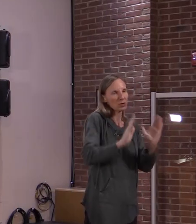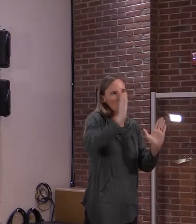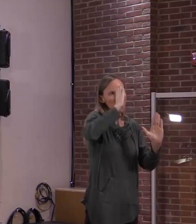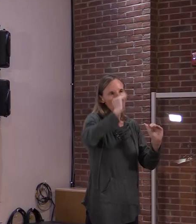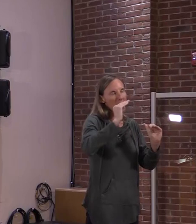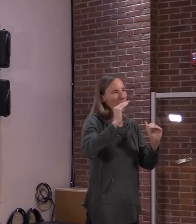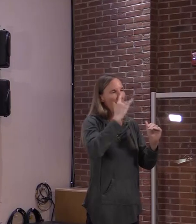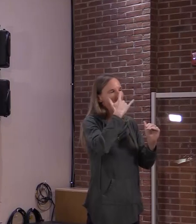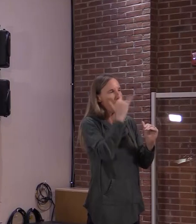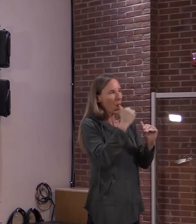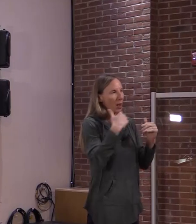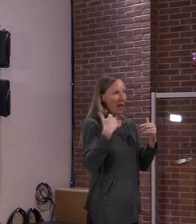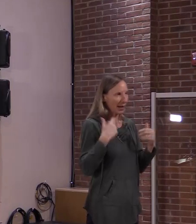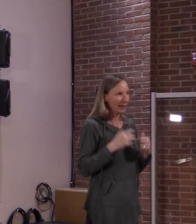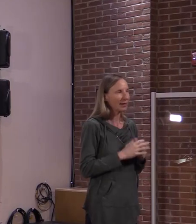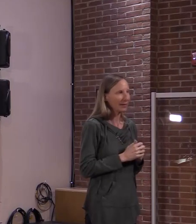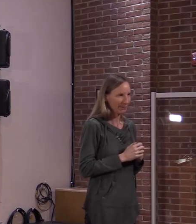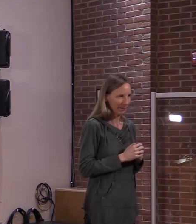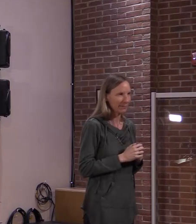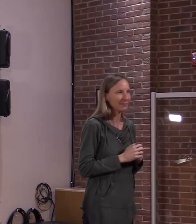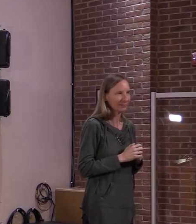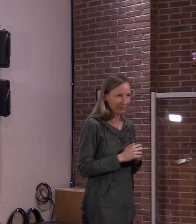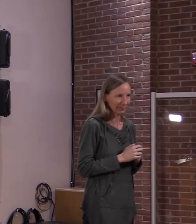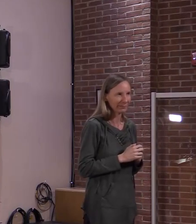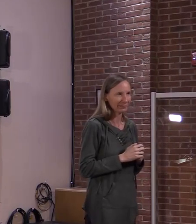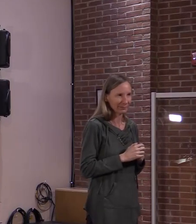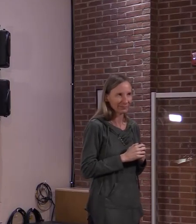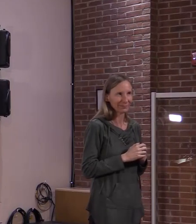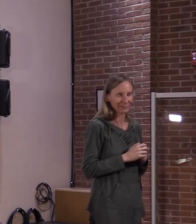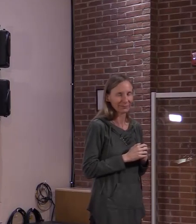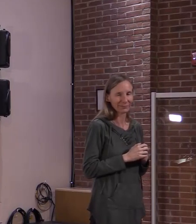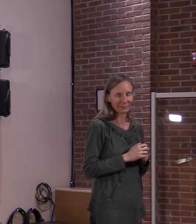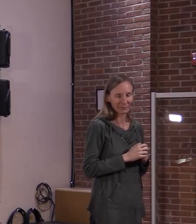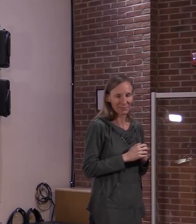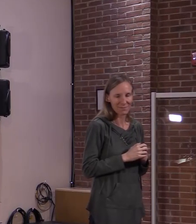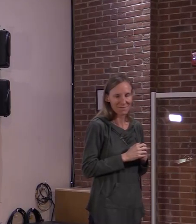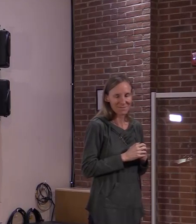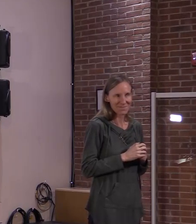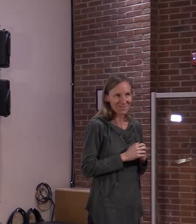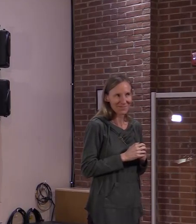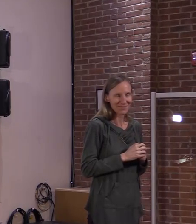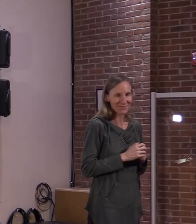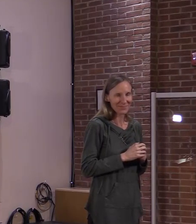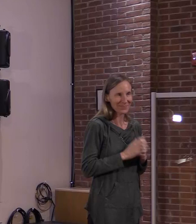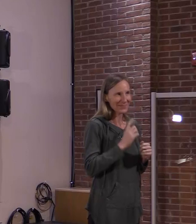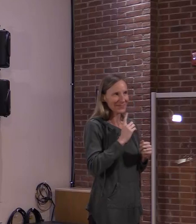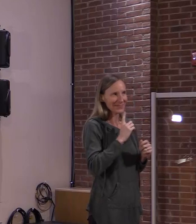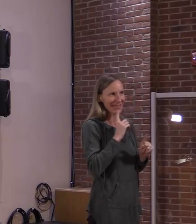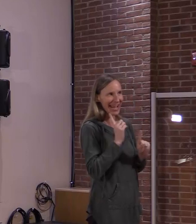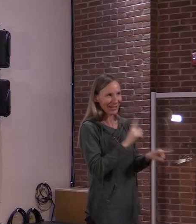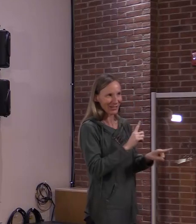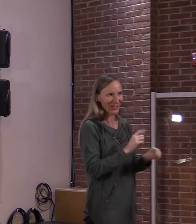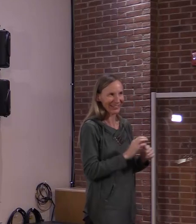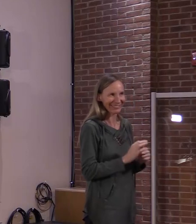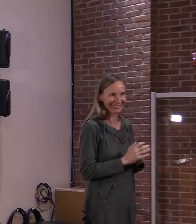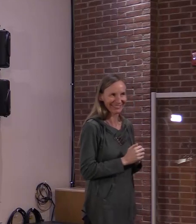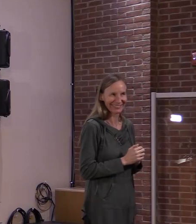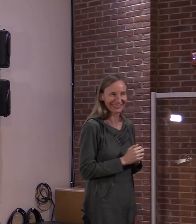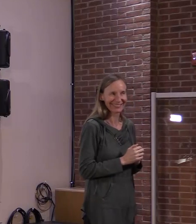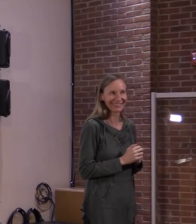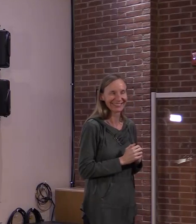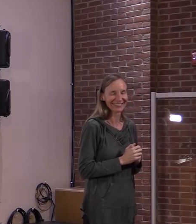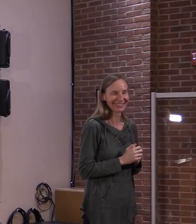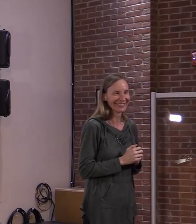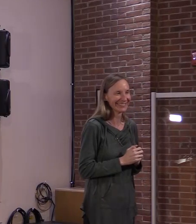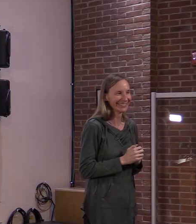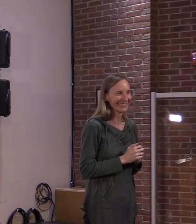the herd immunity looking like, and how do you put those two things together? Good question. So